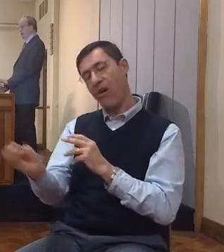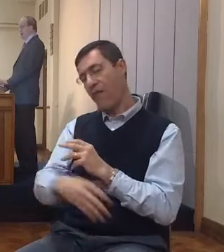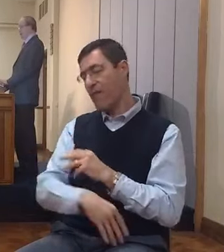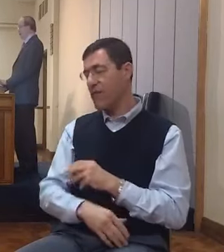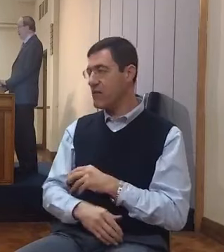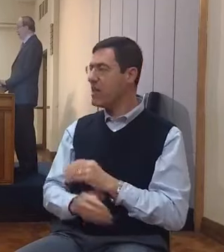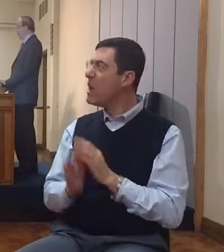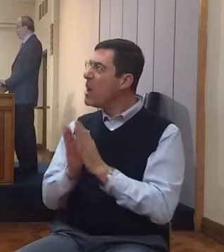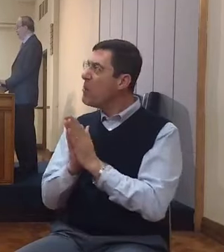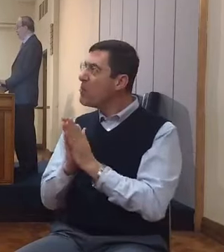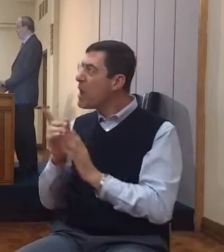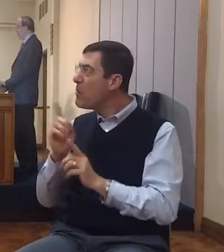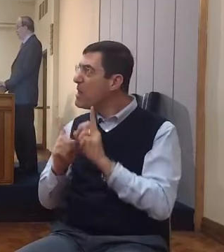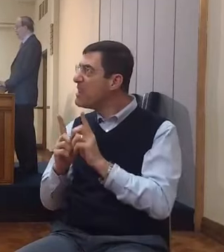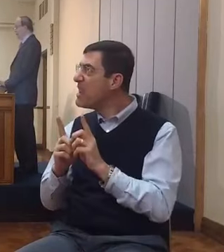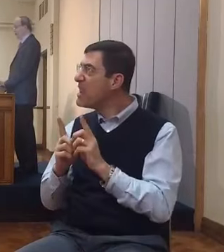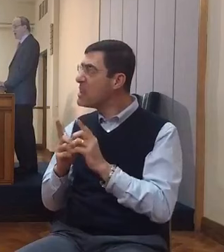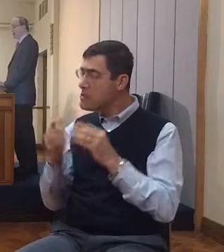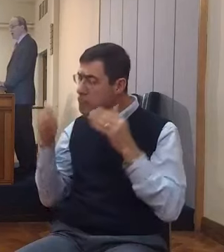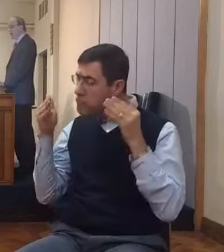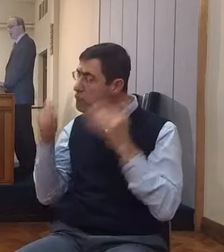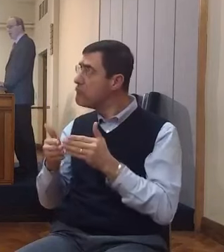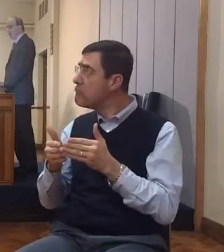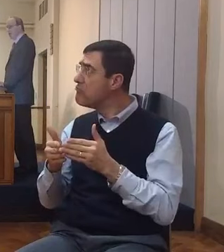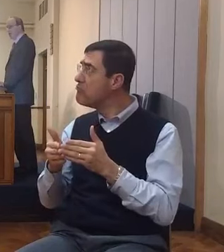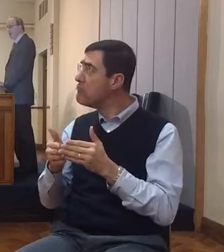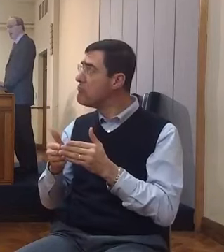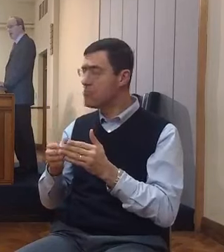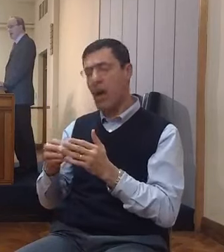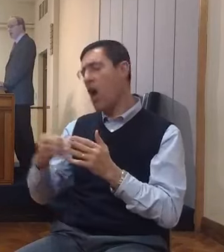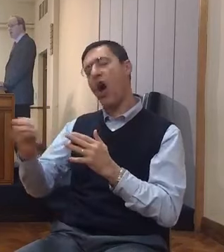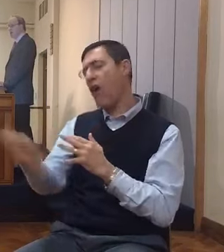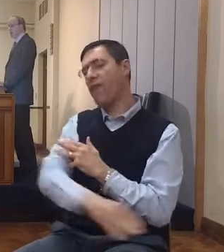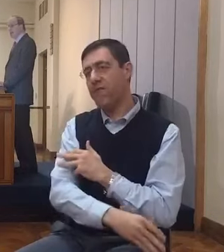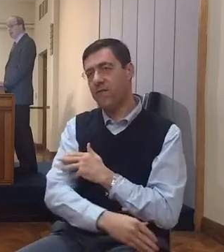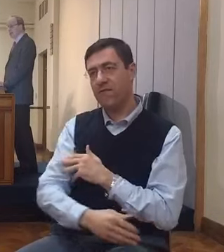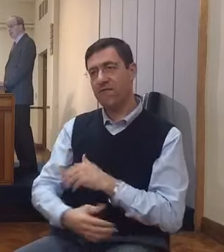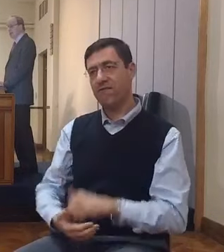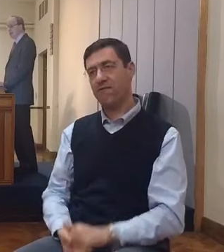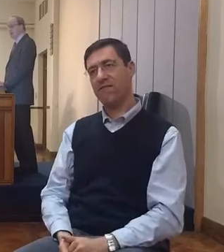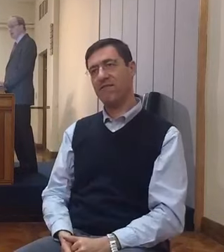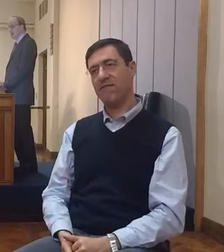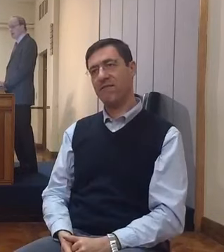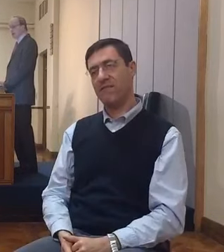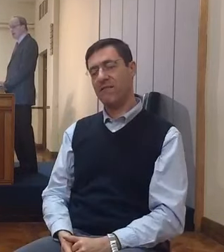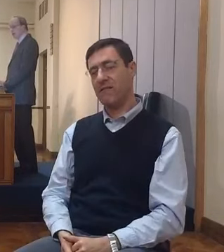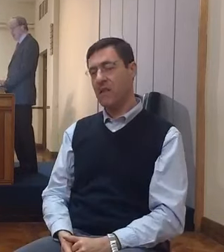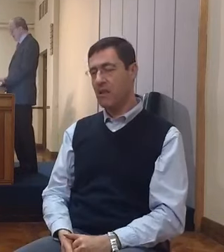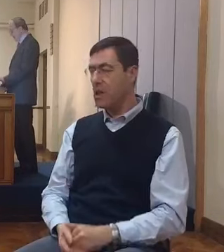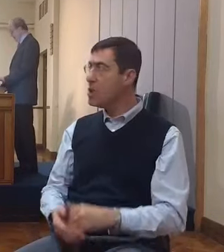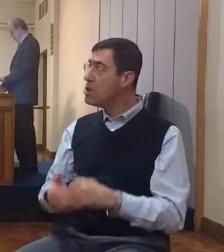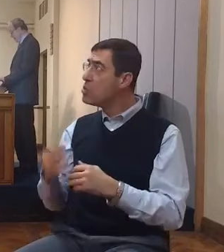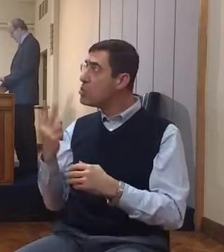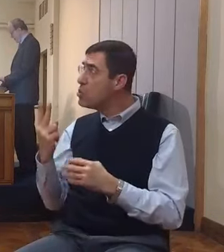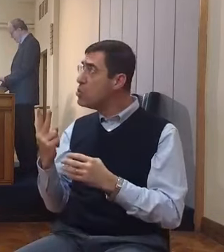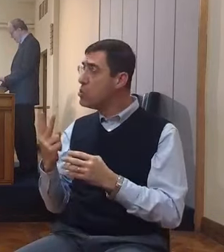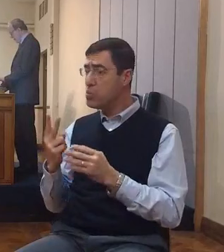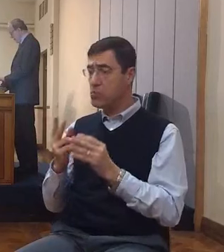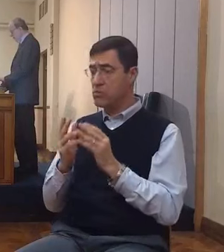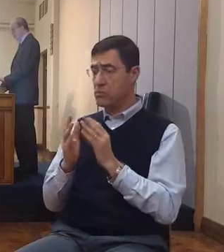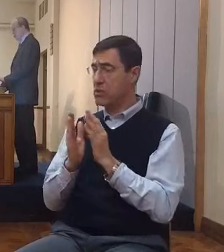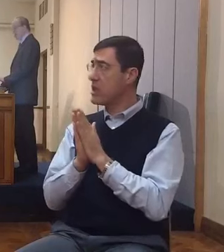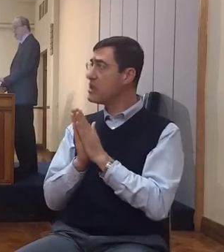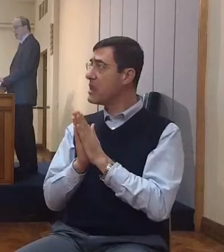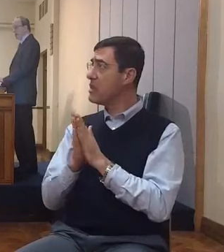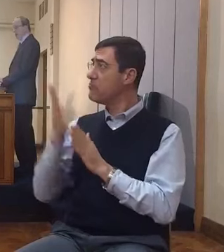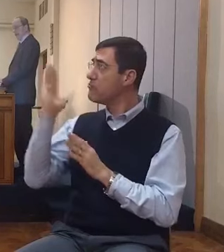You don't have to have an evening service. One service on the Lord's Day is quite enough. Then the rest of the day, we